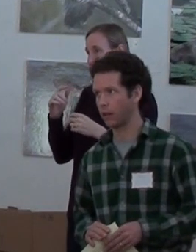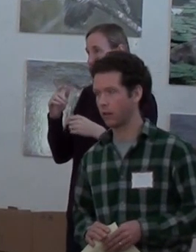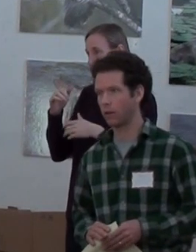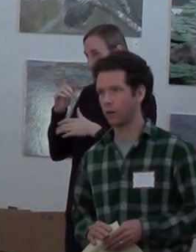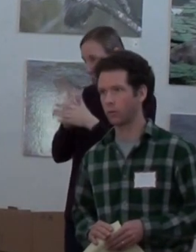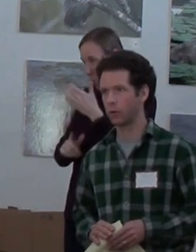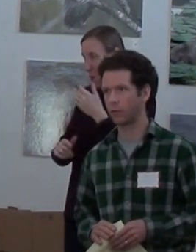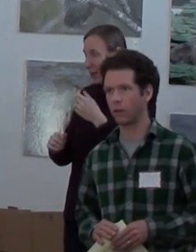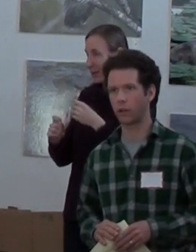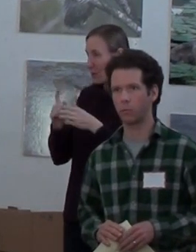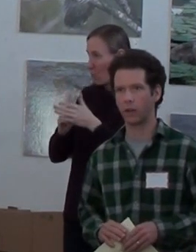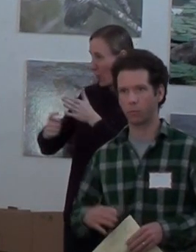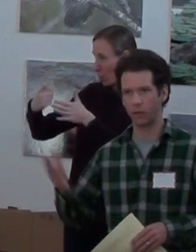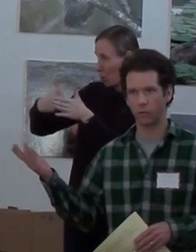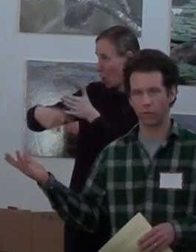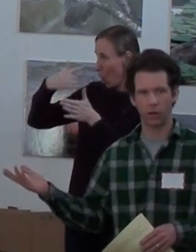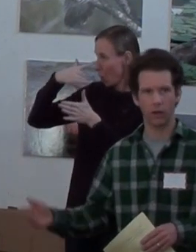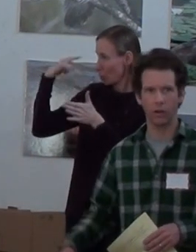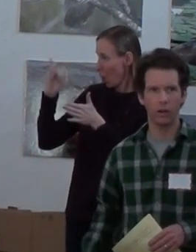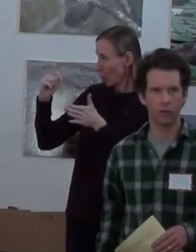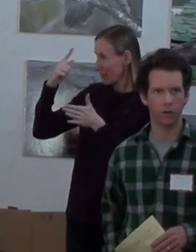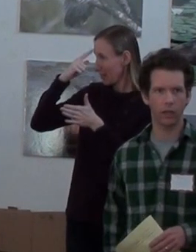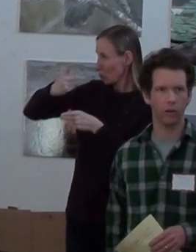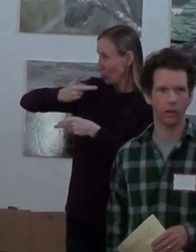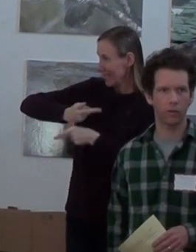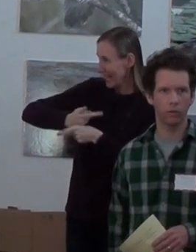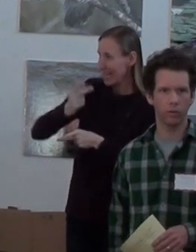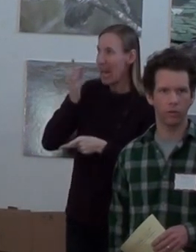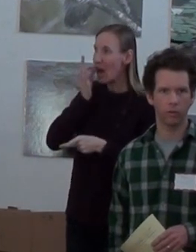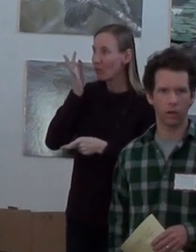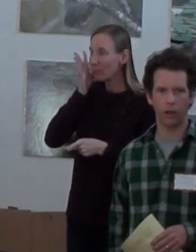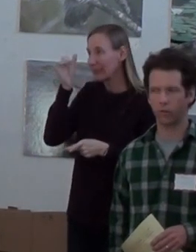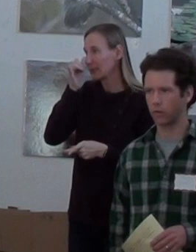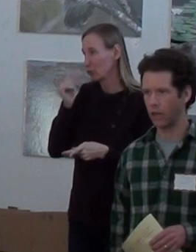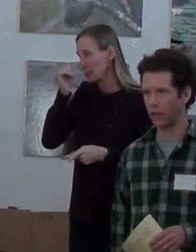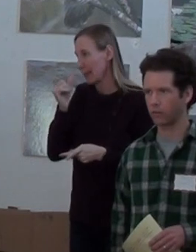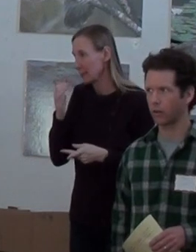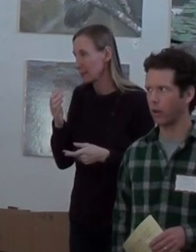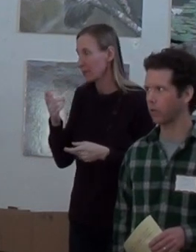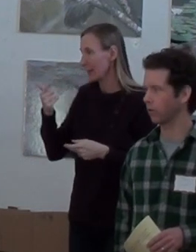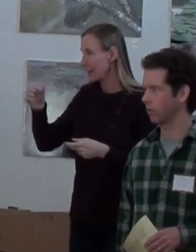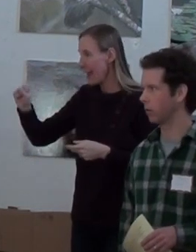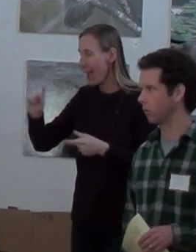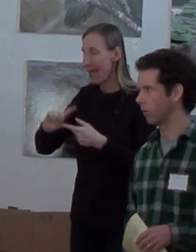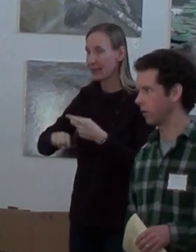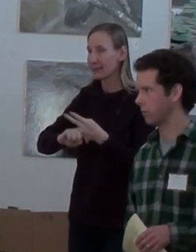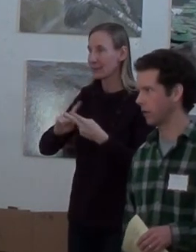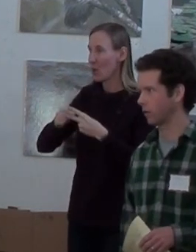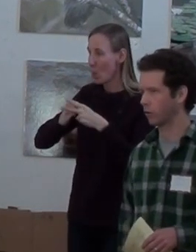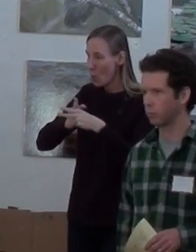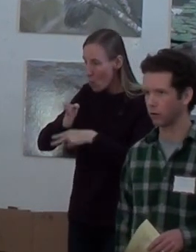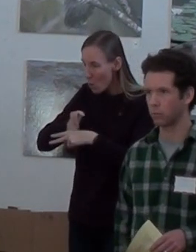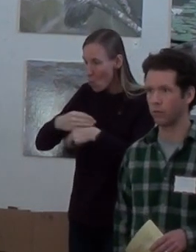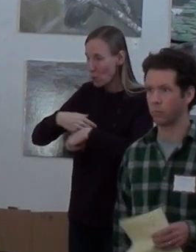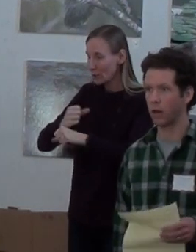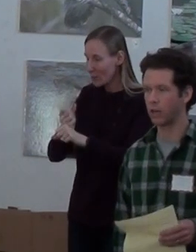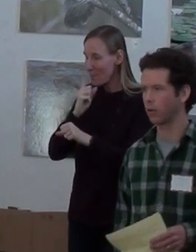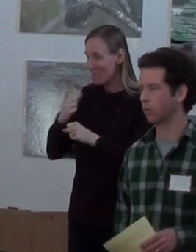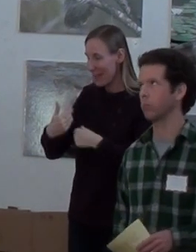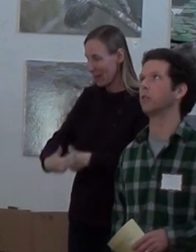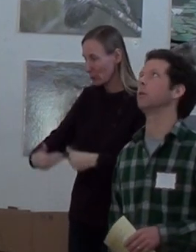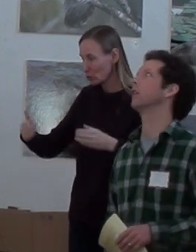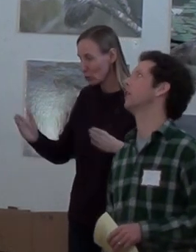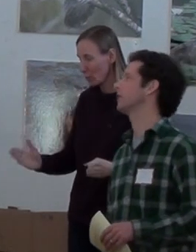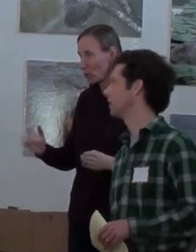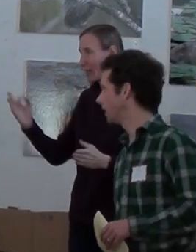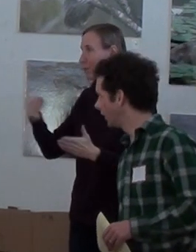realize that. For me, if I look at my expenses every year, it's ridiculous. The cost of gas, the cost of the wood to make the super. I mean, if you're buying